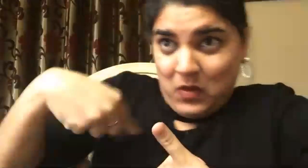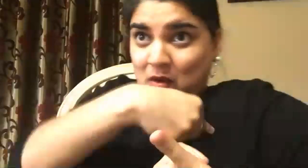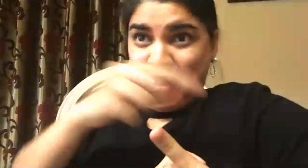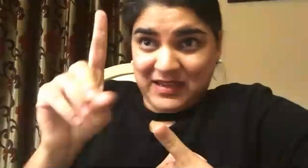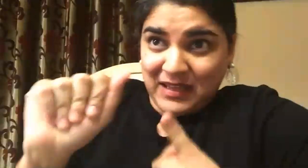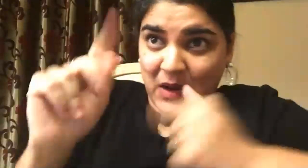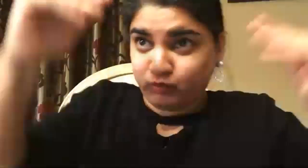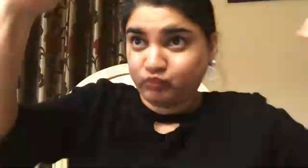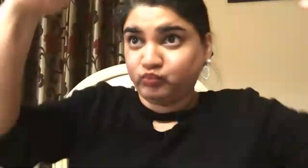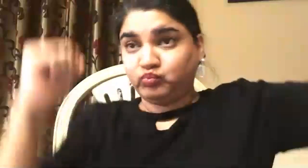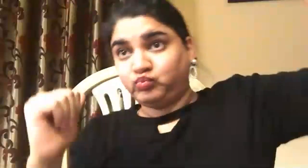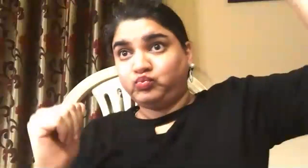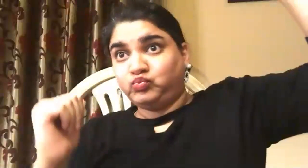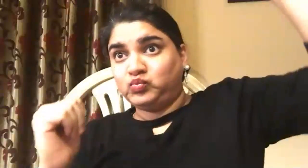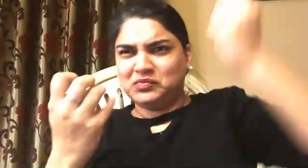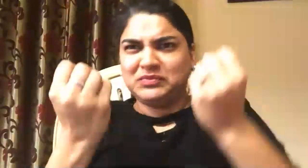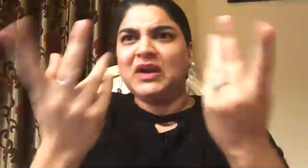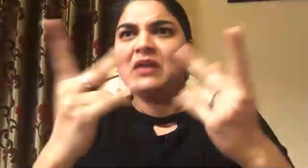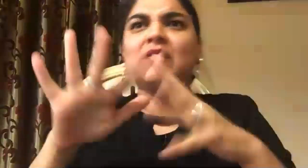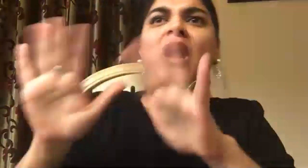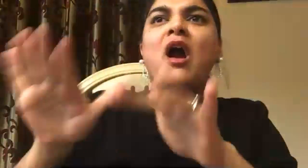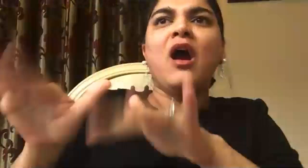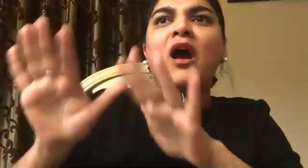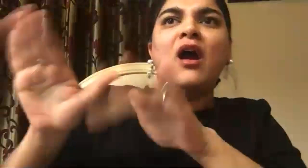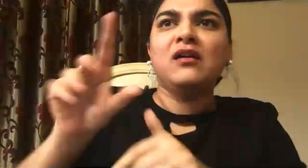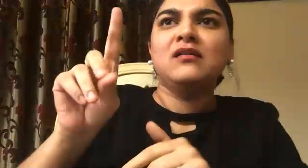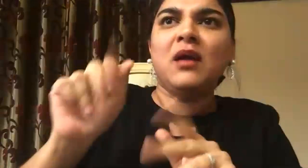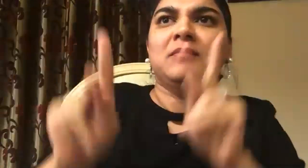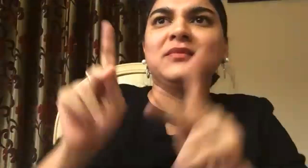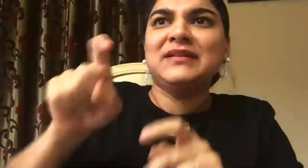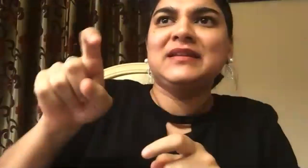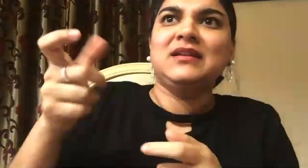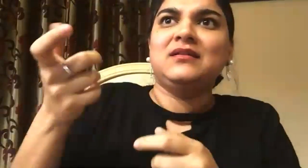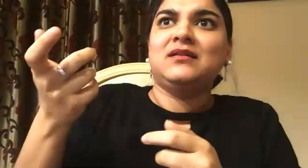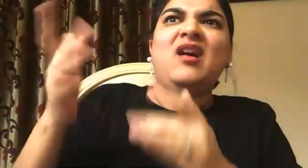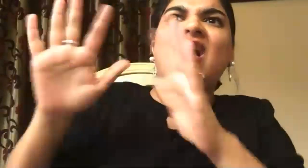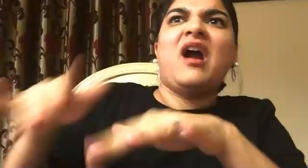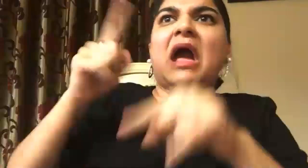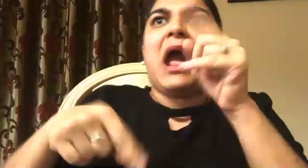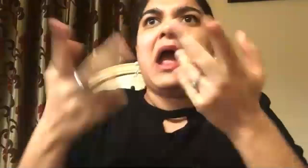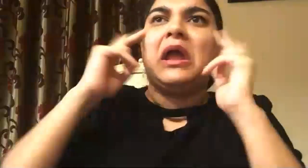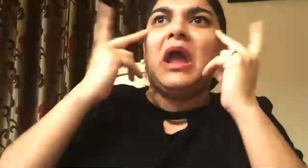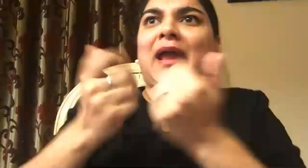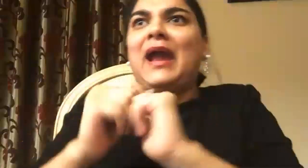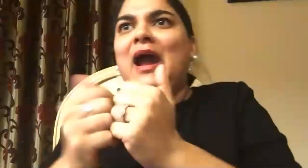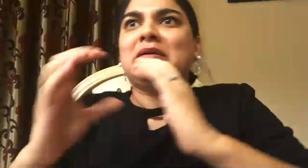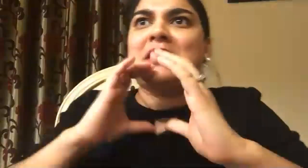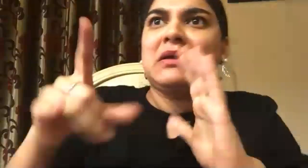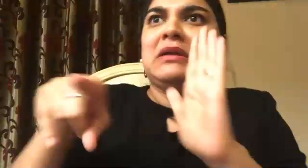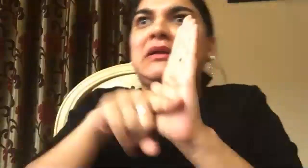Especially, and as far as, people in the disability community need more jobs. That's the top priority. Like, people